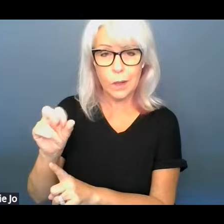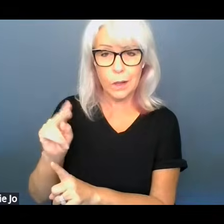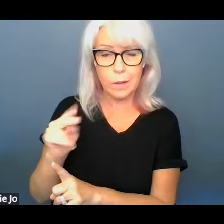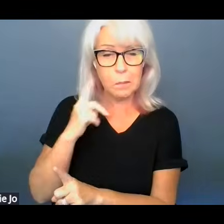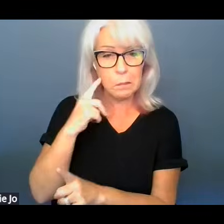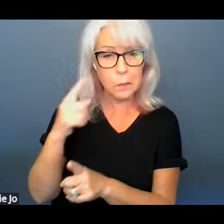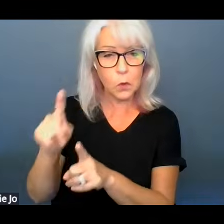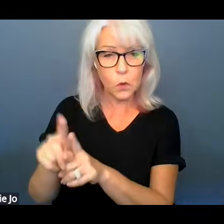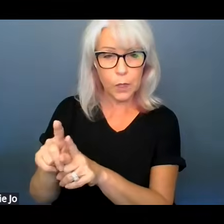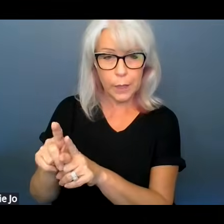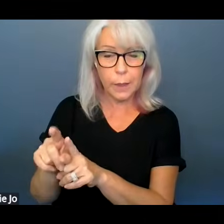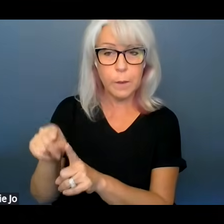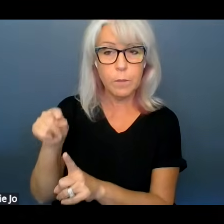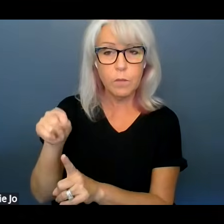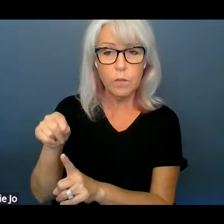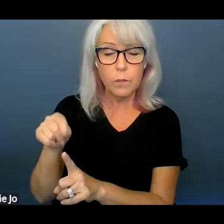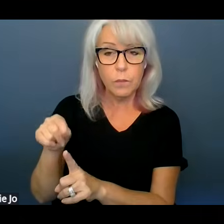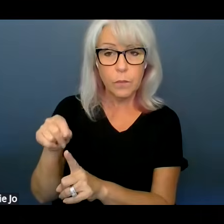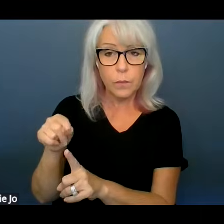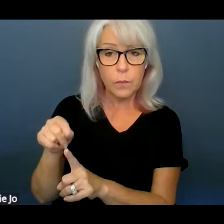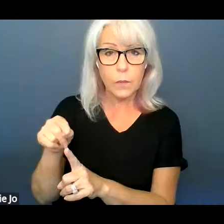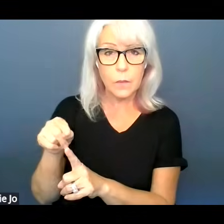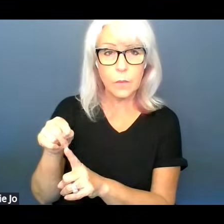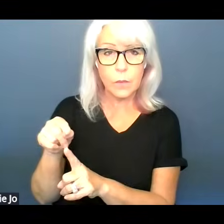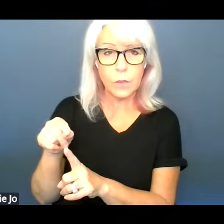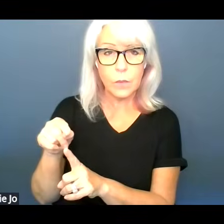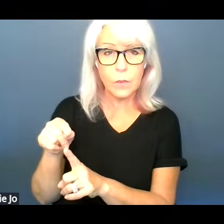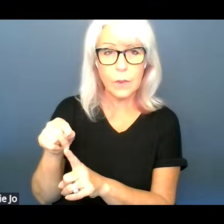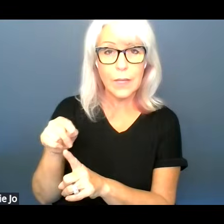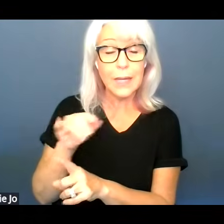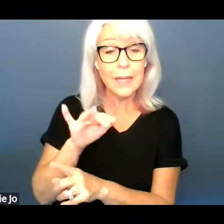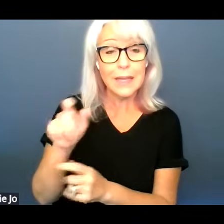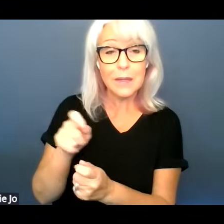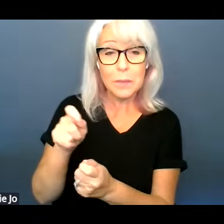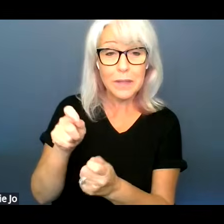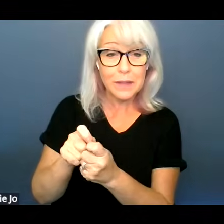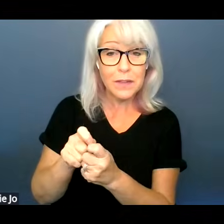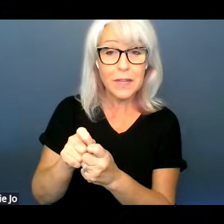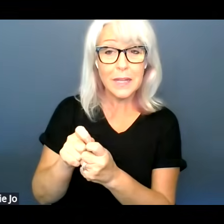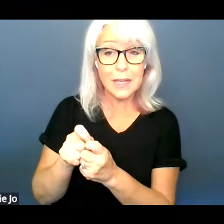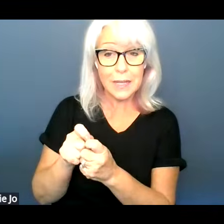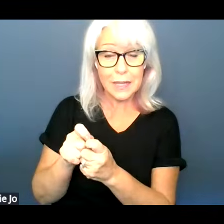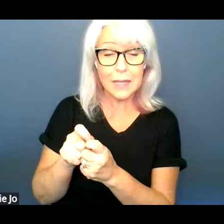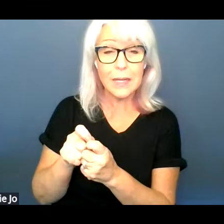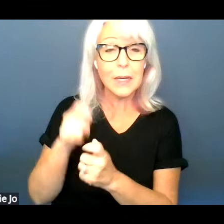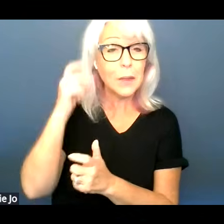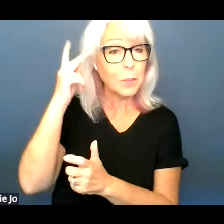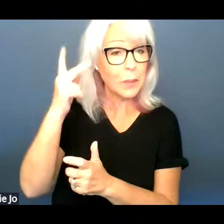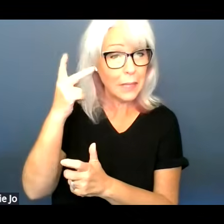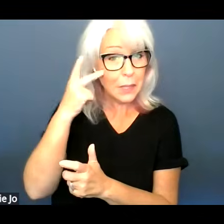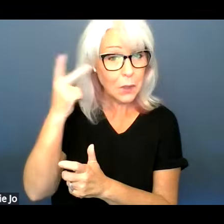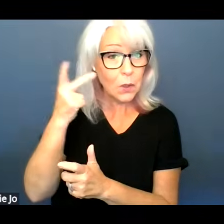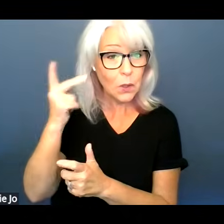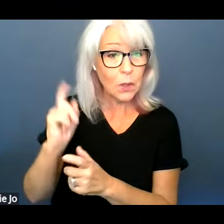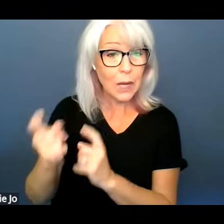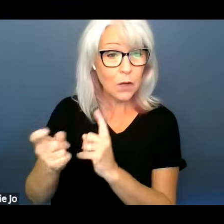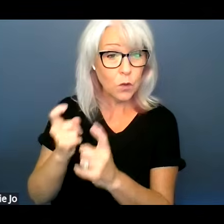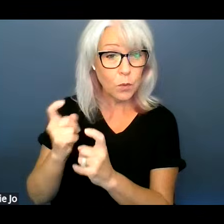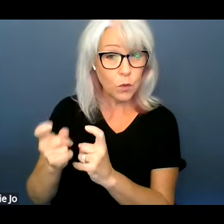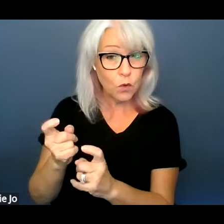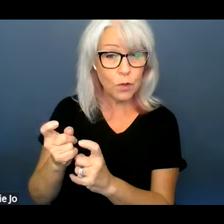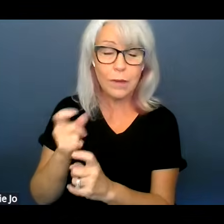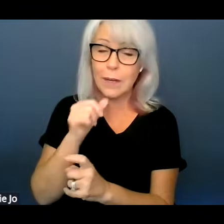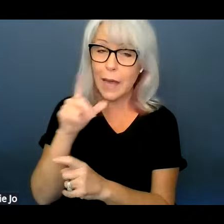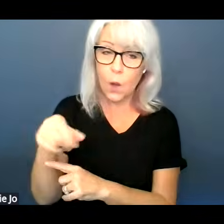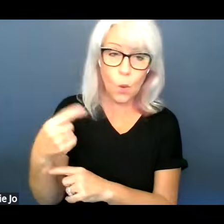it is speech that is regulated, the speech of, or political contributions of not